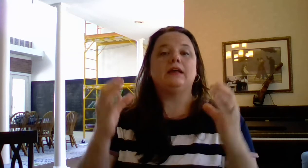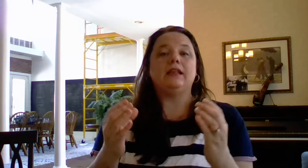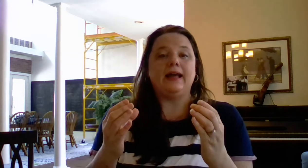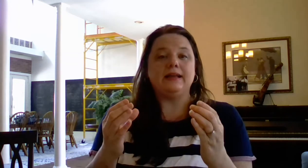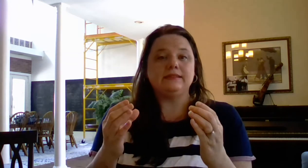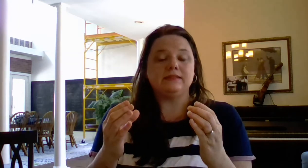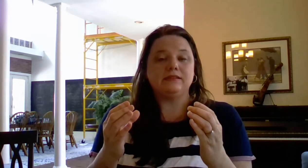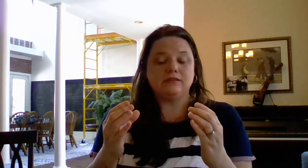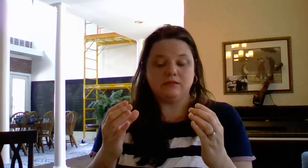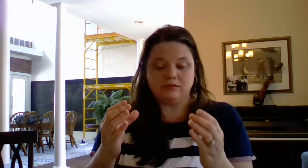class,